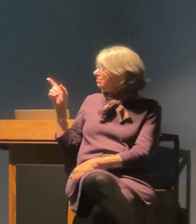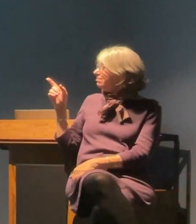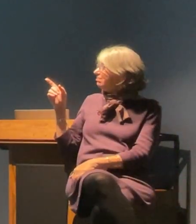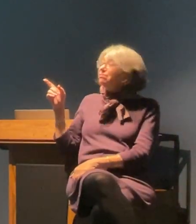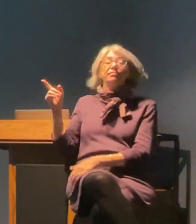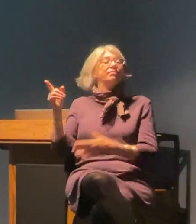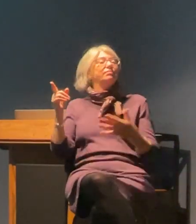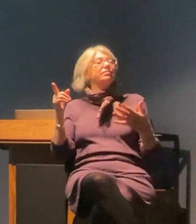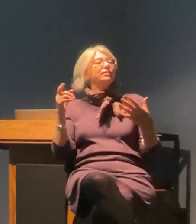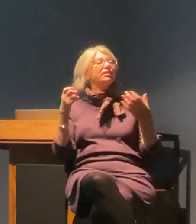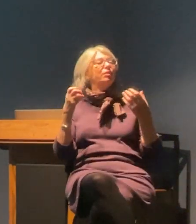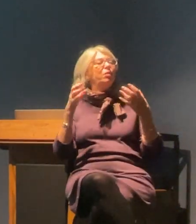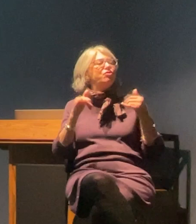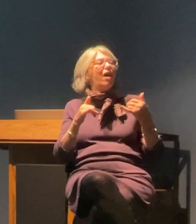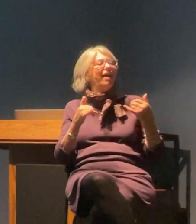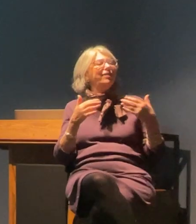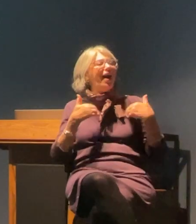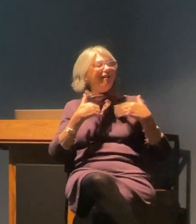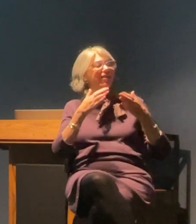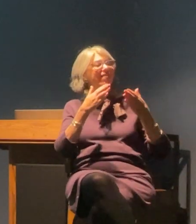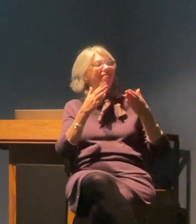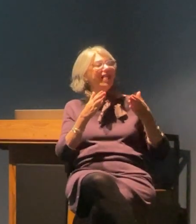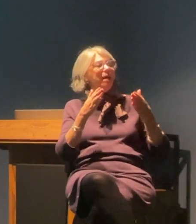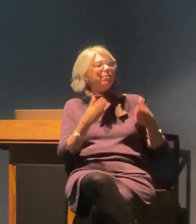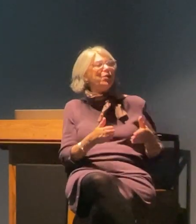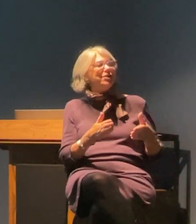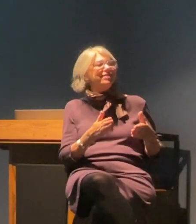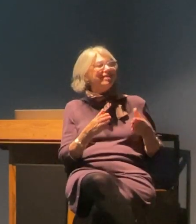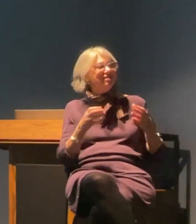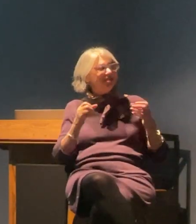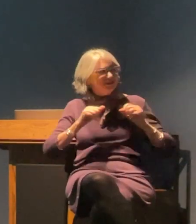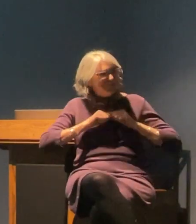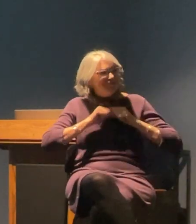We're trying to multiply that individual by 1,000,